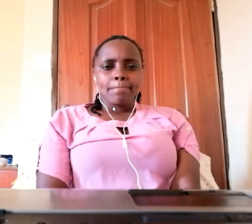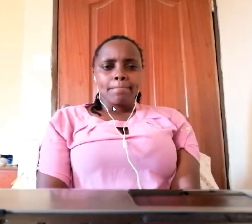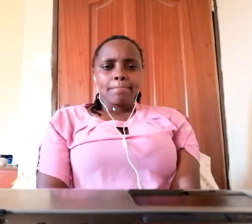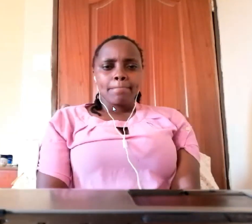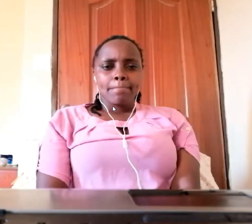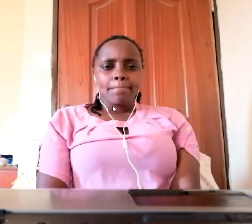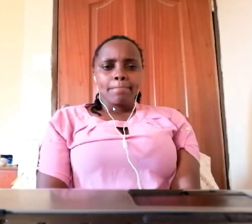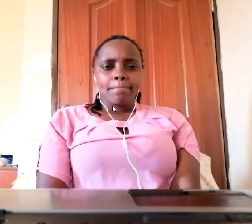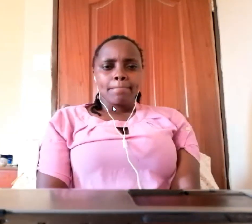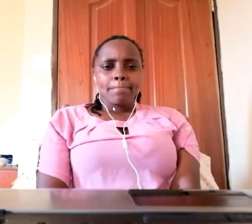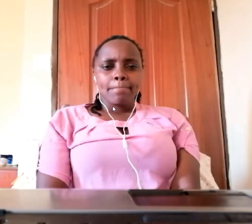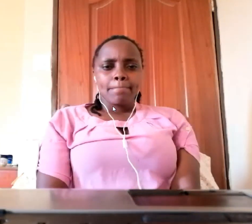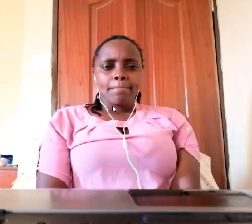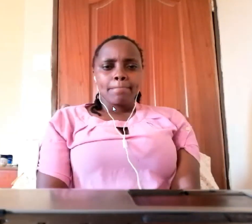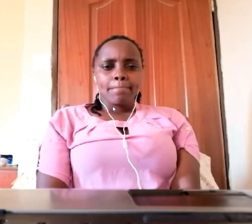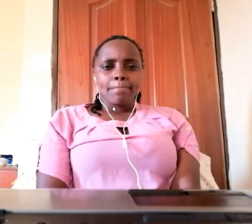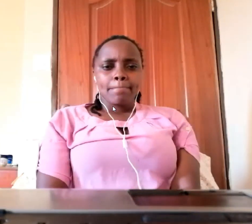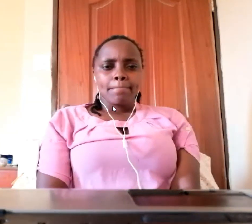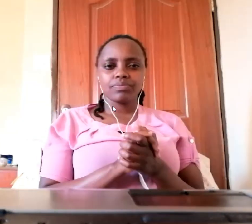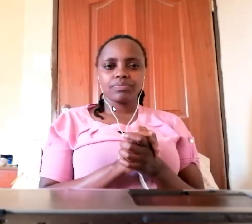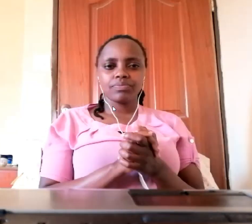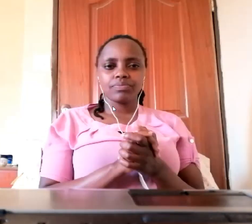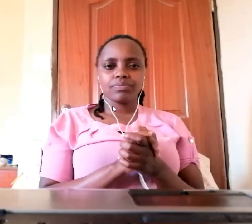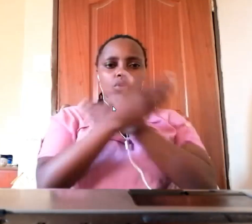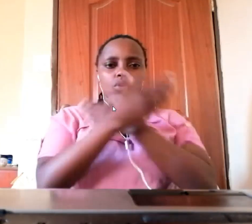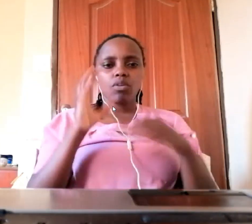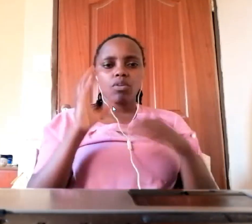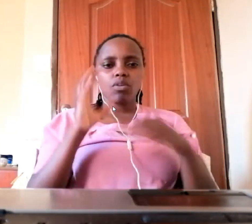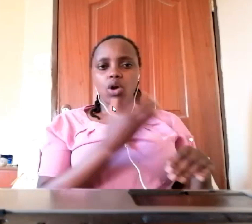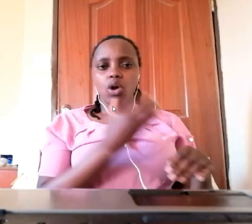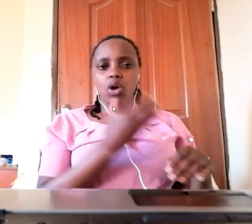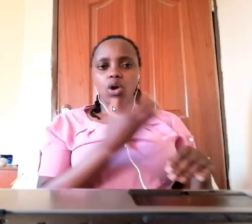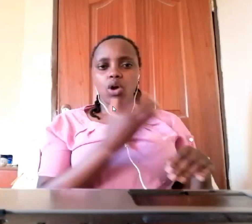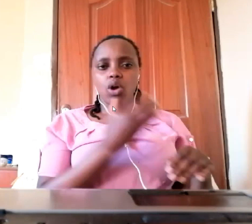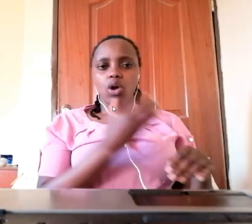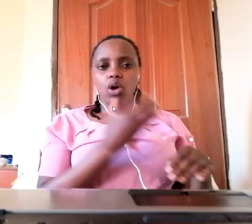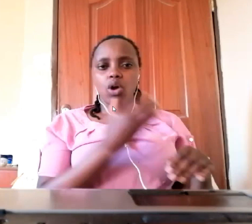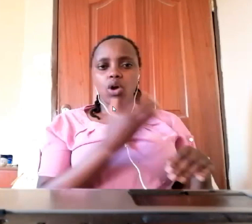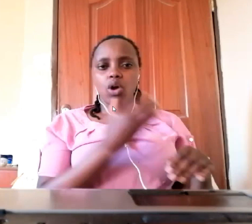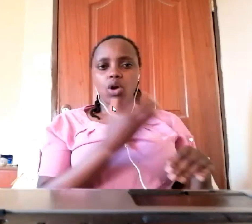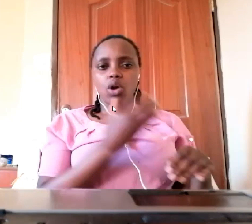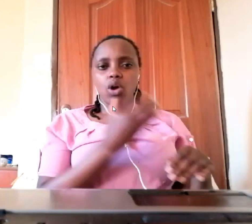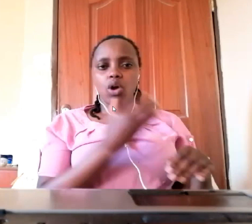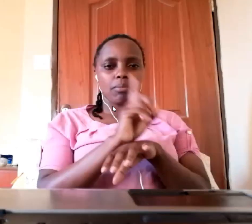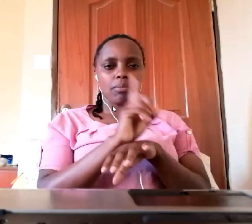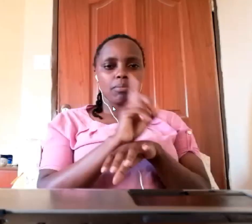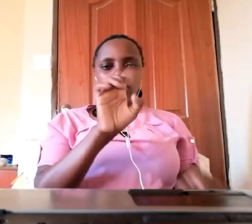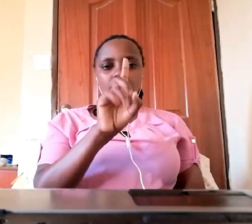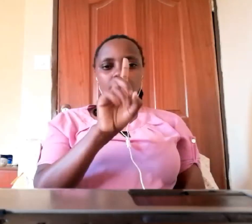you, Ayalo. So colleagues from the committee, 2 minutes, Edia,